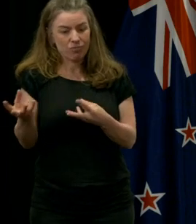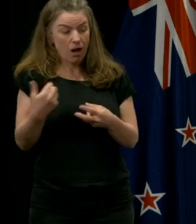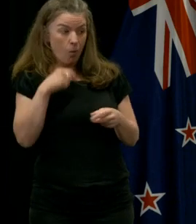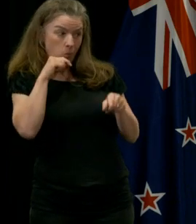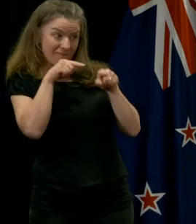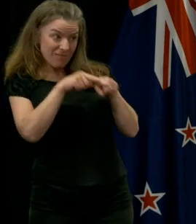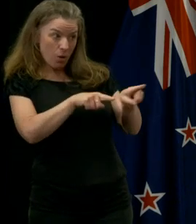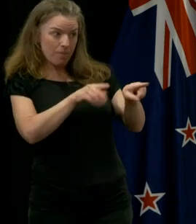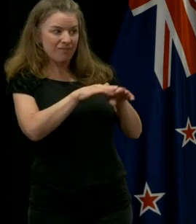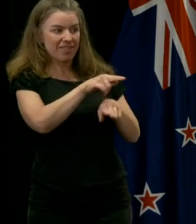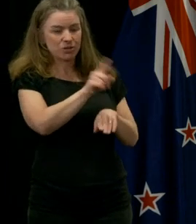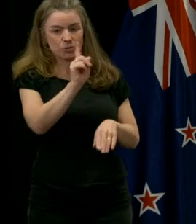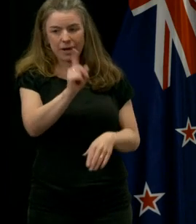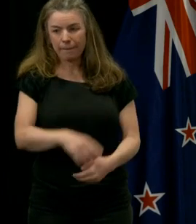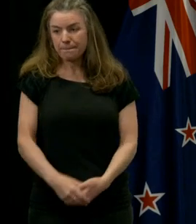that today.